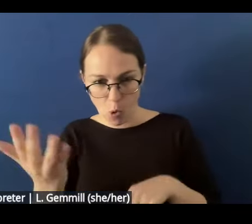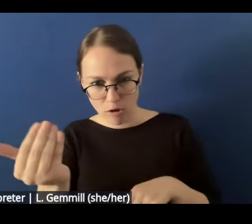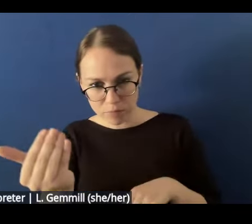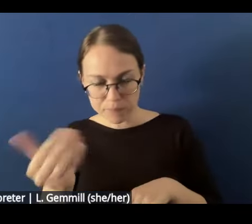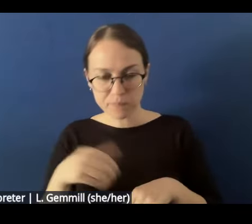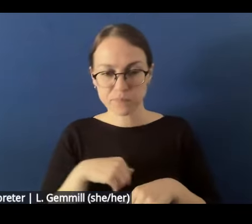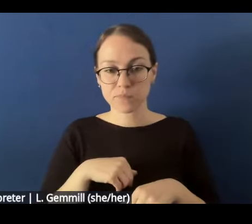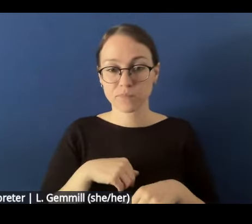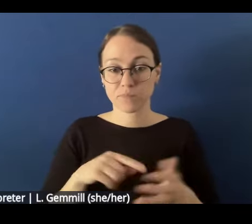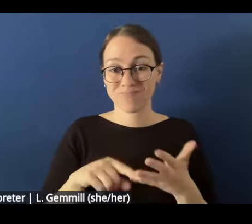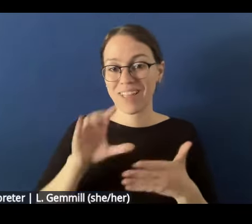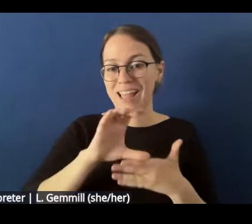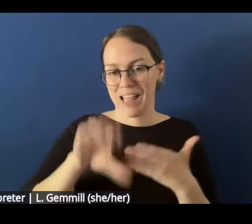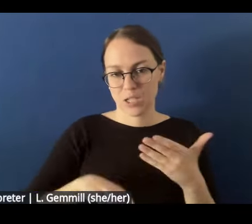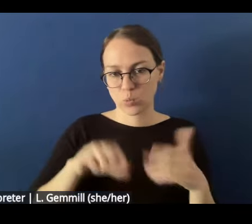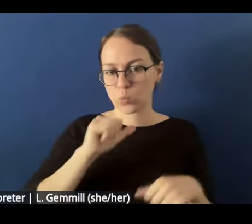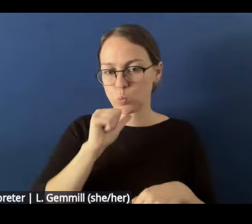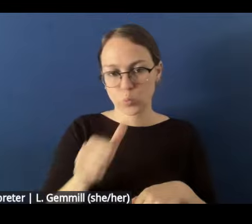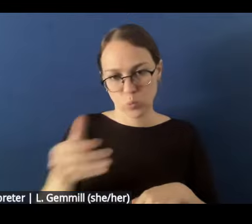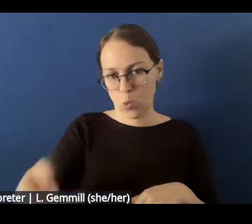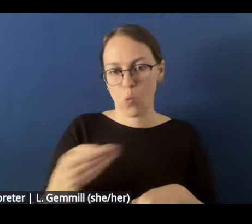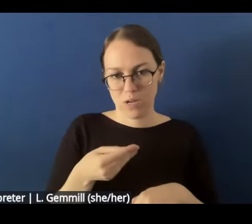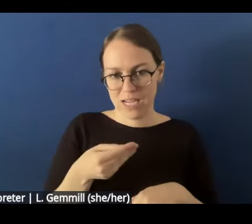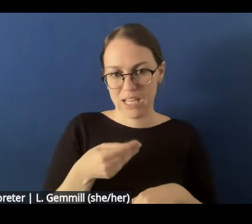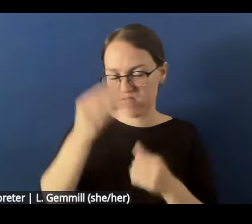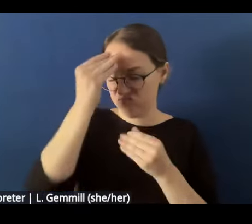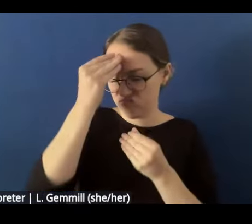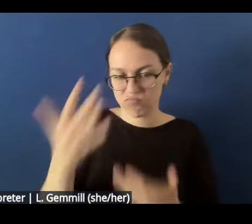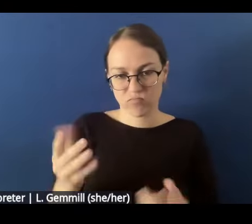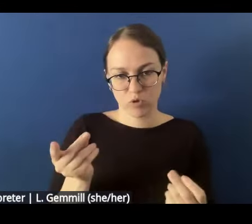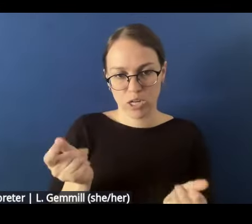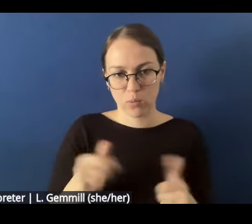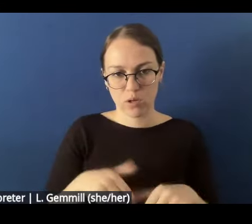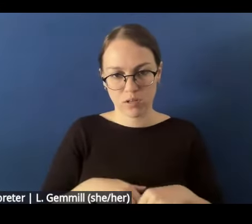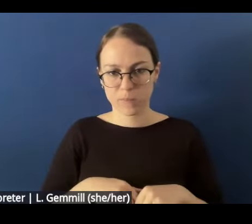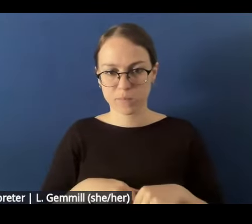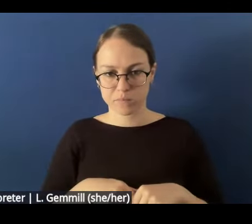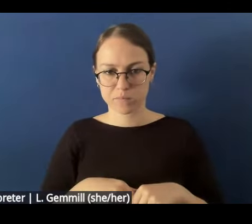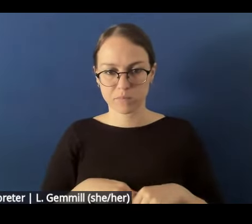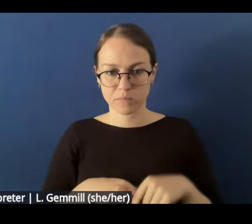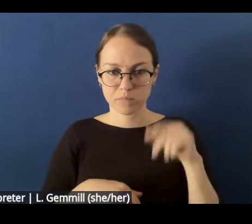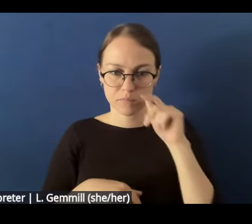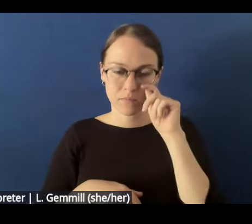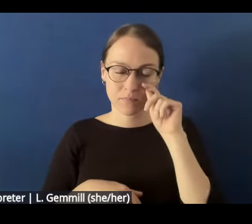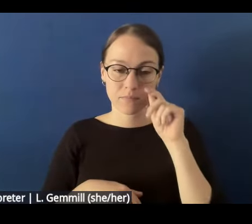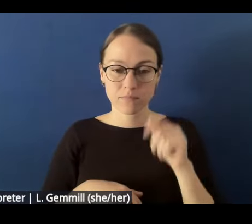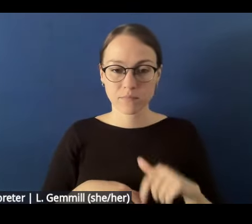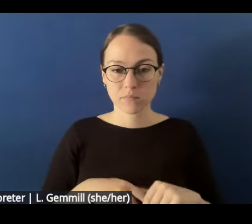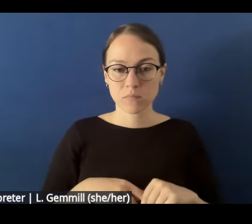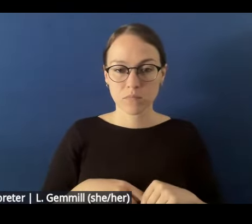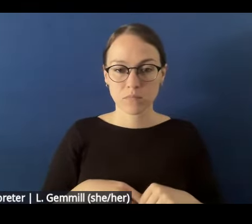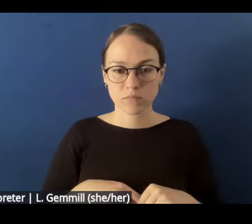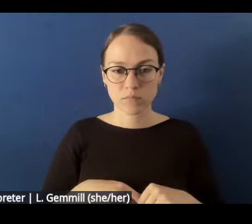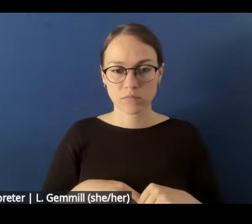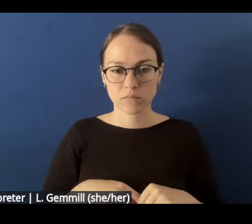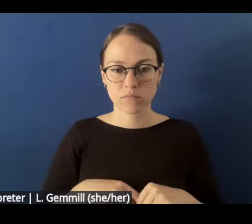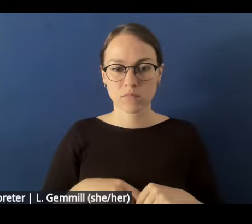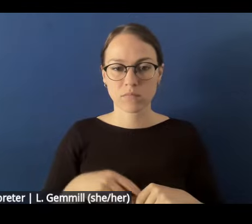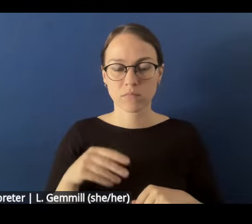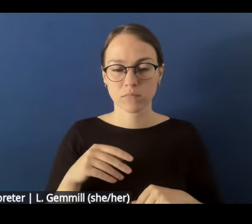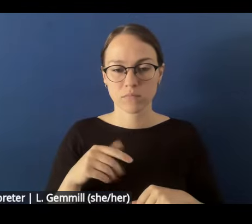happen. Like, here's the next steps. And we're just going to proceed. Clear pattern to be able to say, Mr. Wiggins didn't provide the sample. You couldn't review